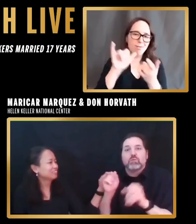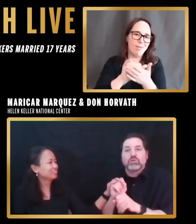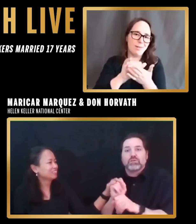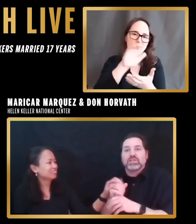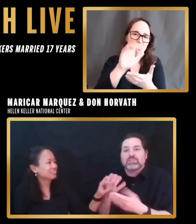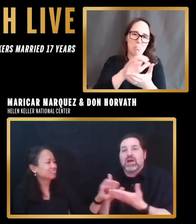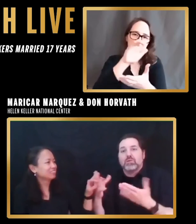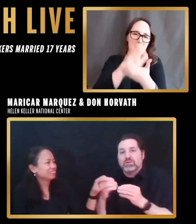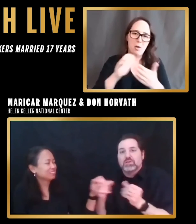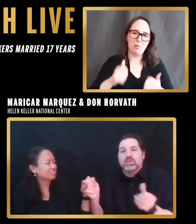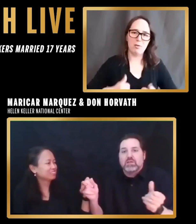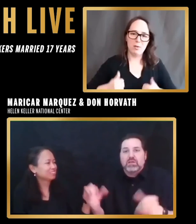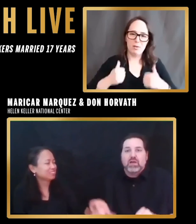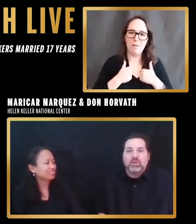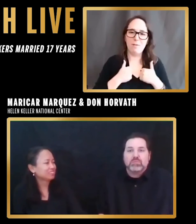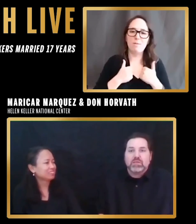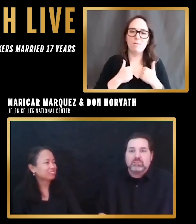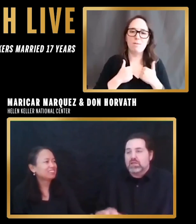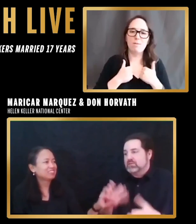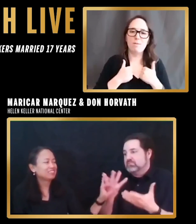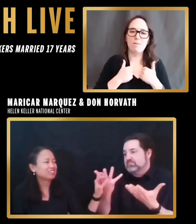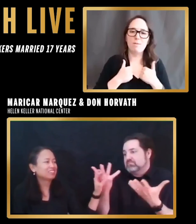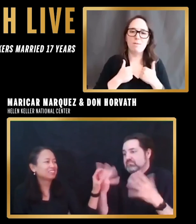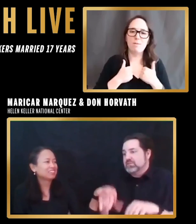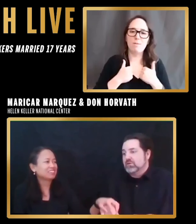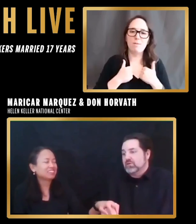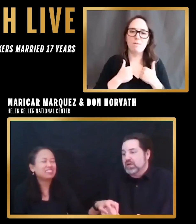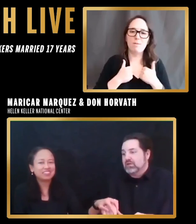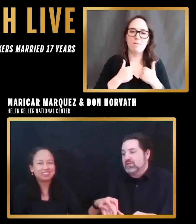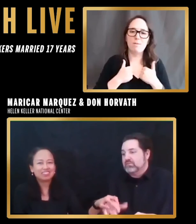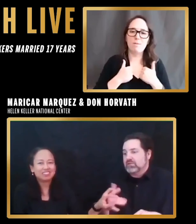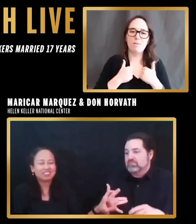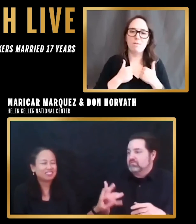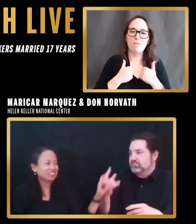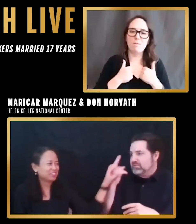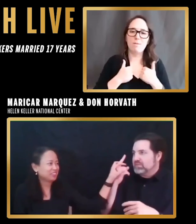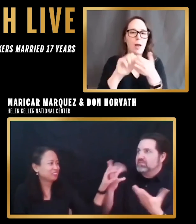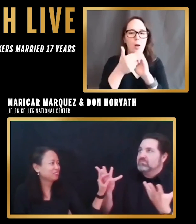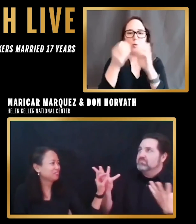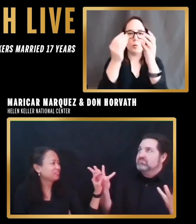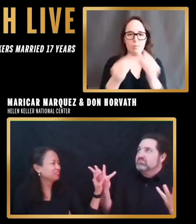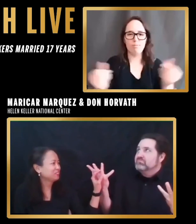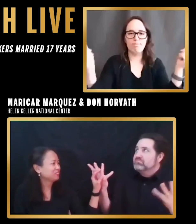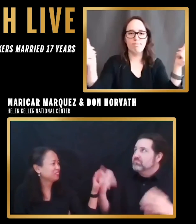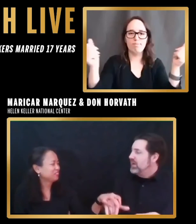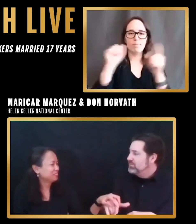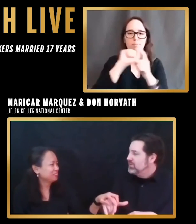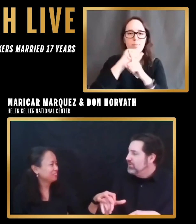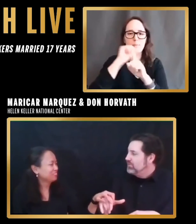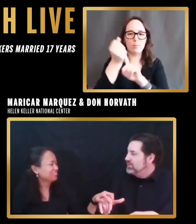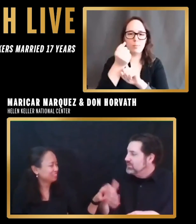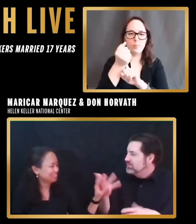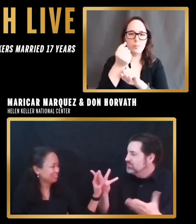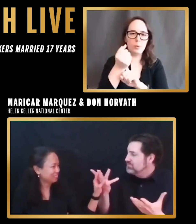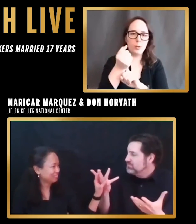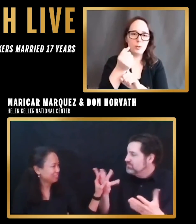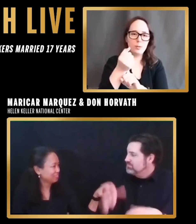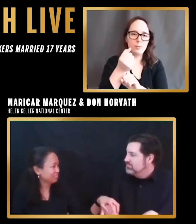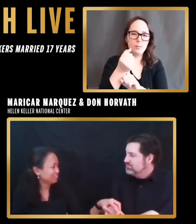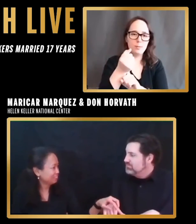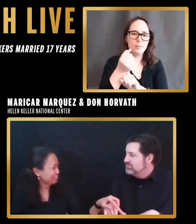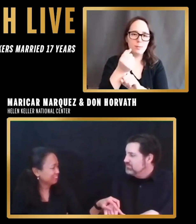try to work things out. I mean, and, I think, I don't know, like,